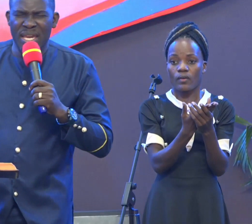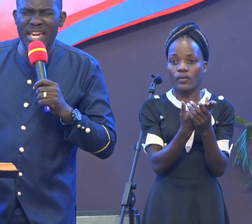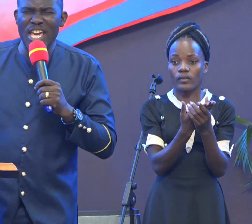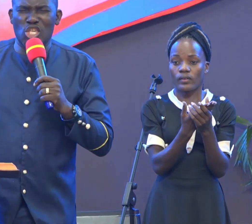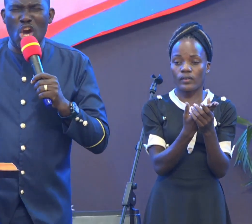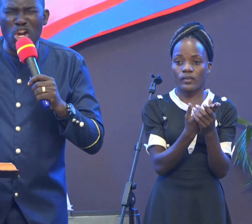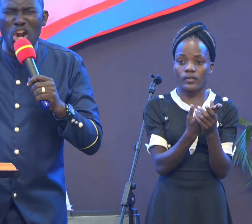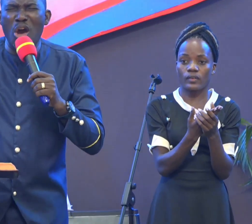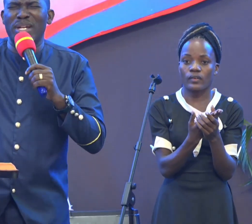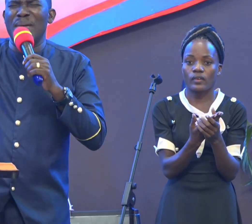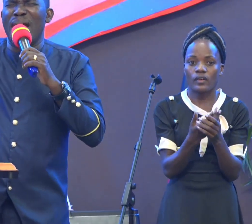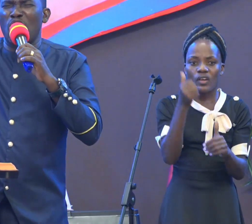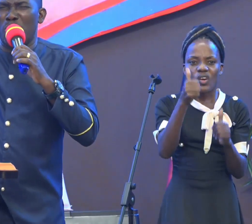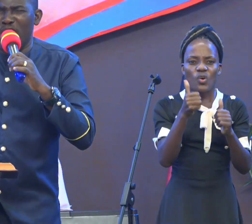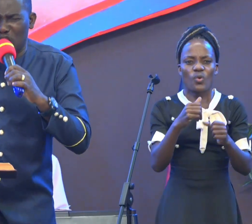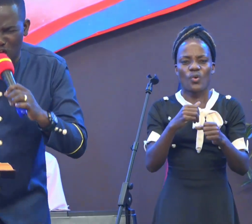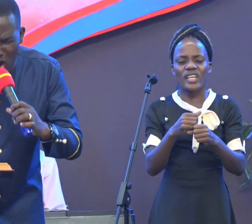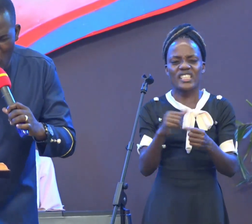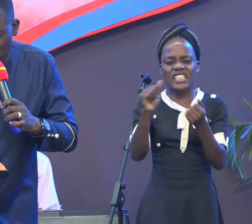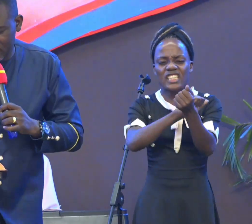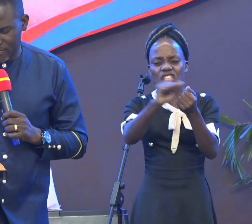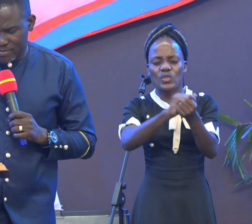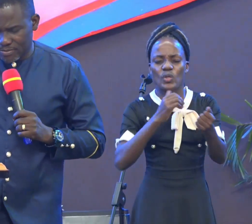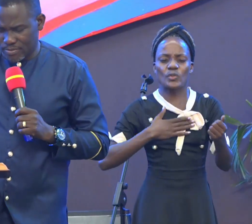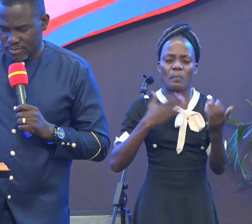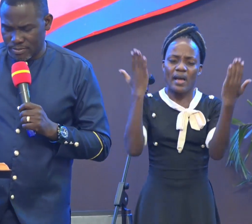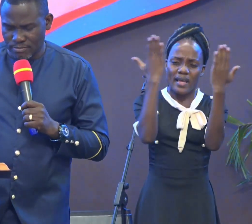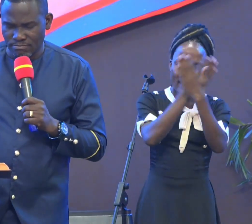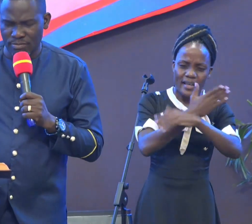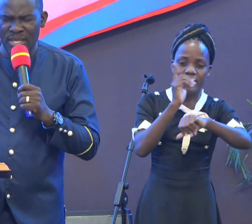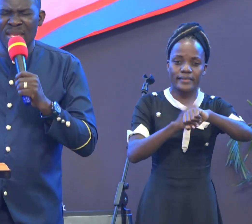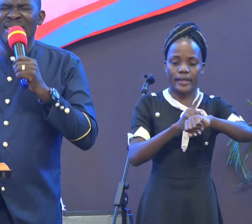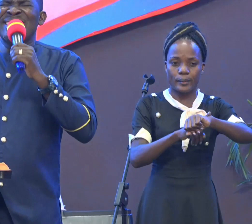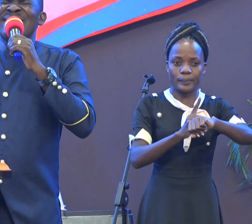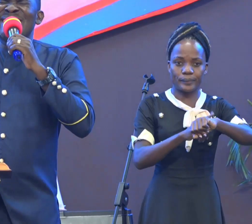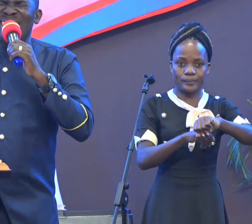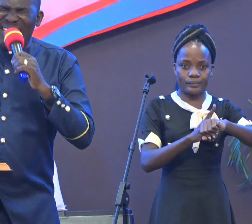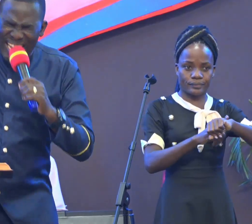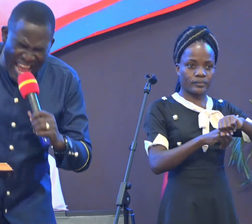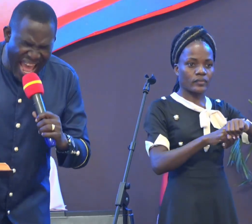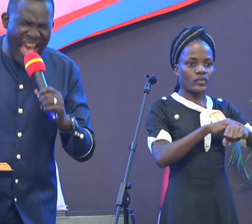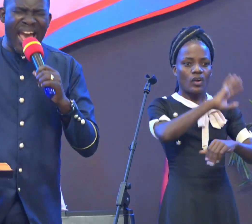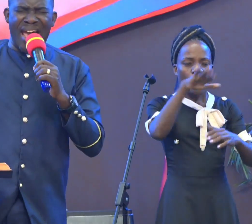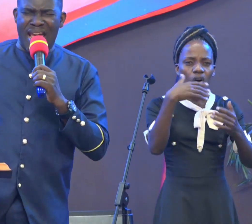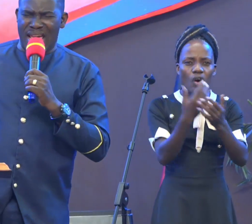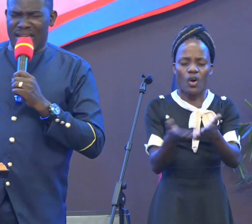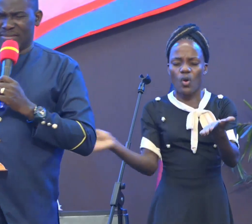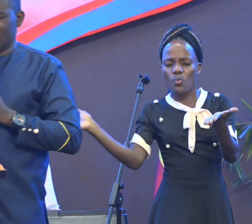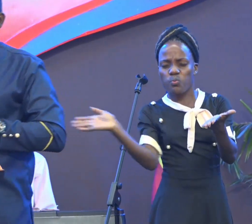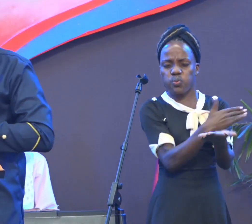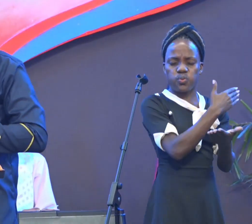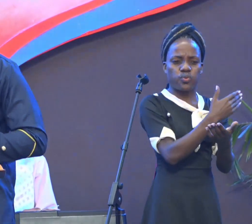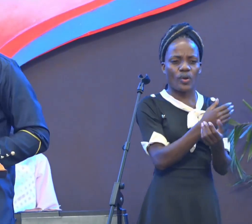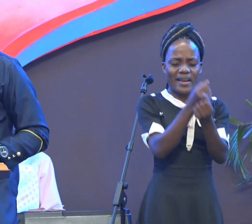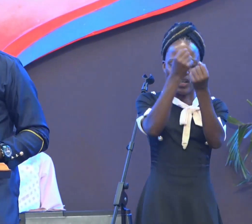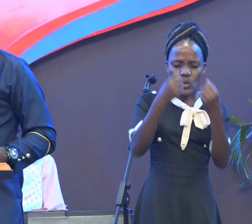everything. Echono no budde bwango bwechiro. That makes bad my night. Chite. Let it